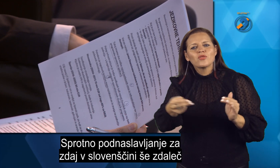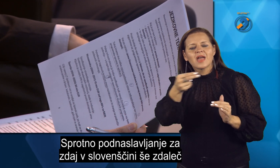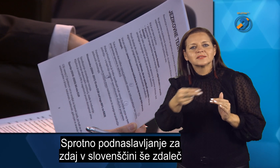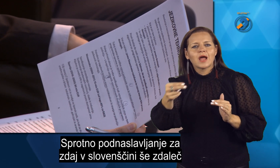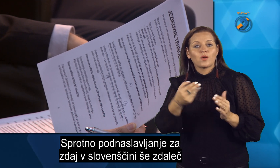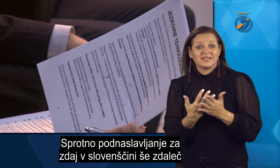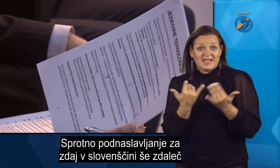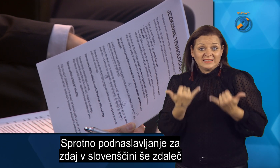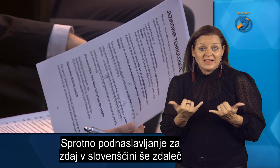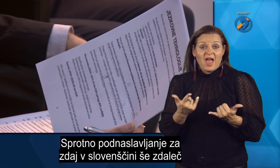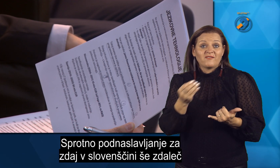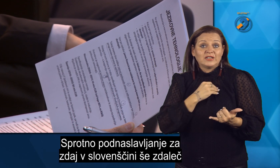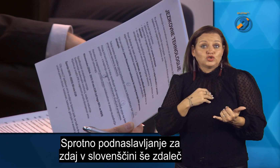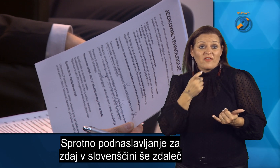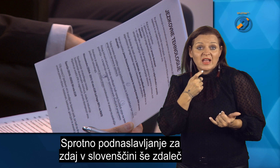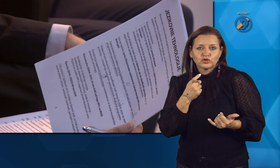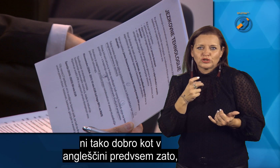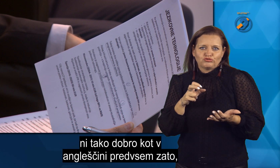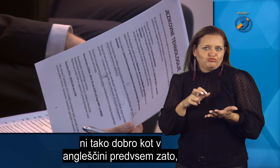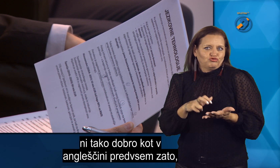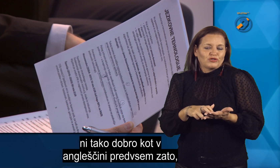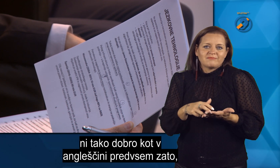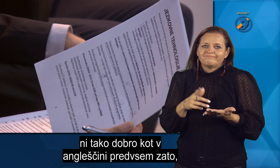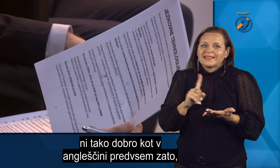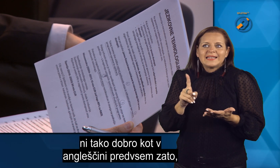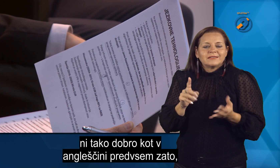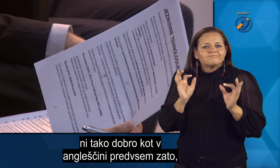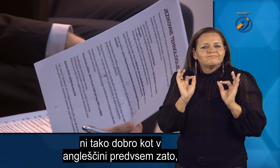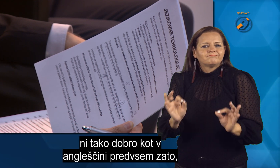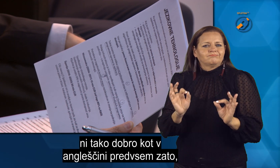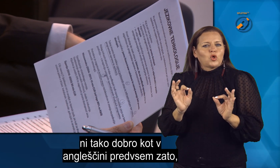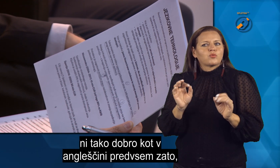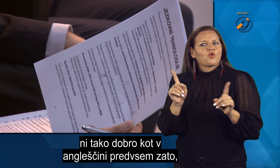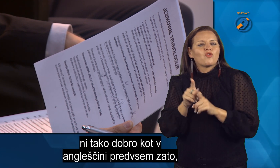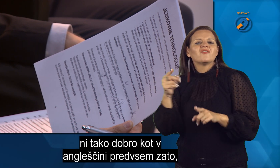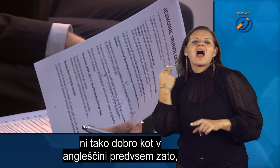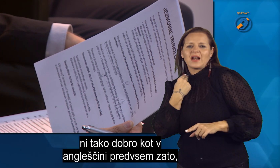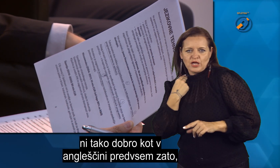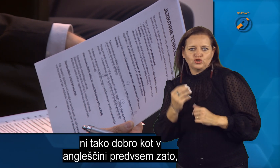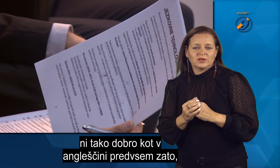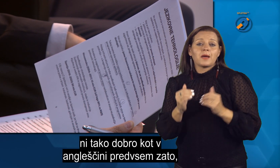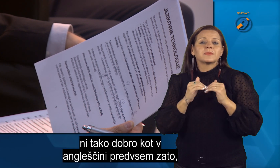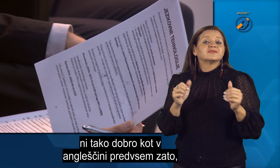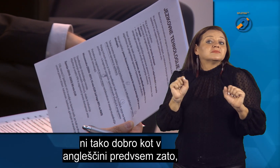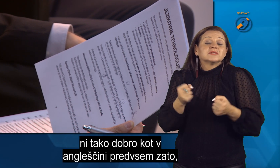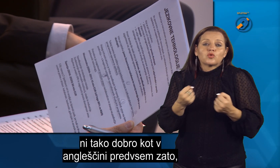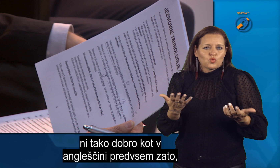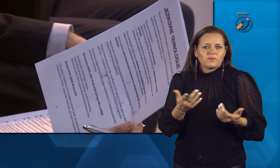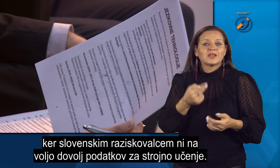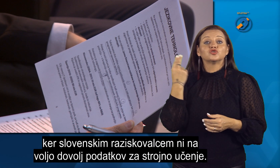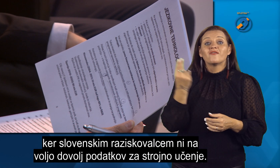Sprotno podnaslavljanje za zdaj v slovenščini še zdaleč ni tako dobro kot v angleščini, predvsem zato, ker